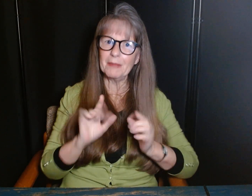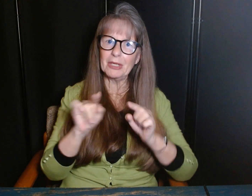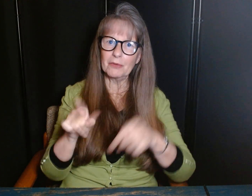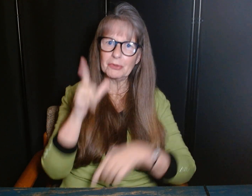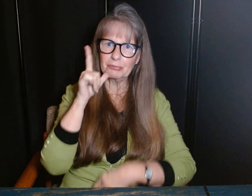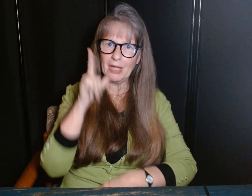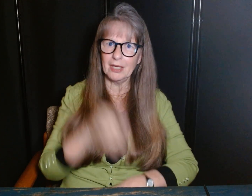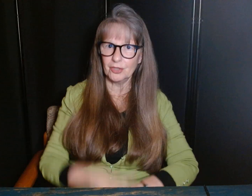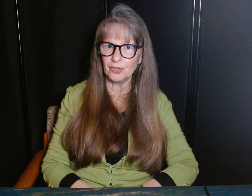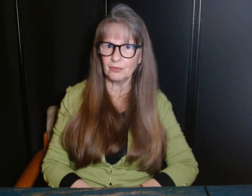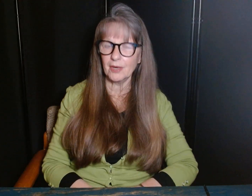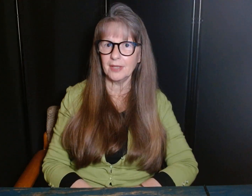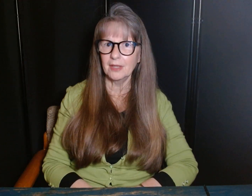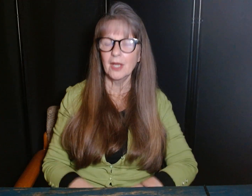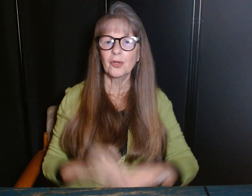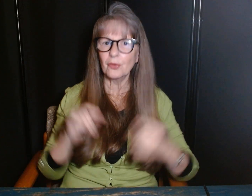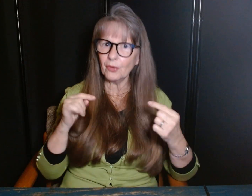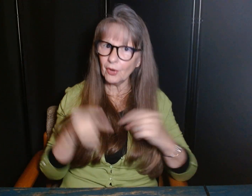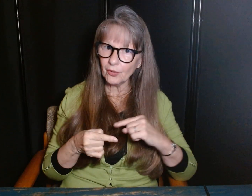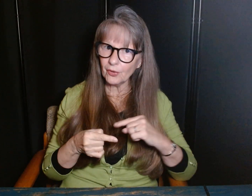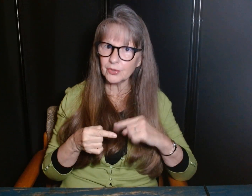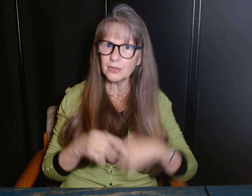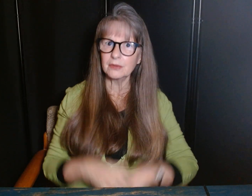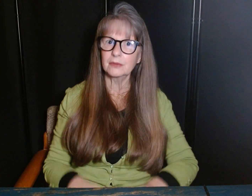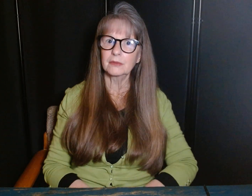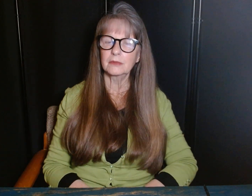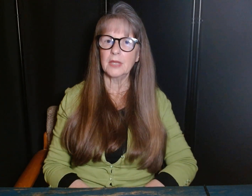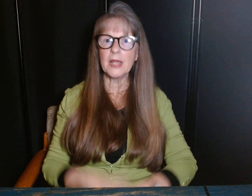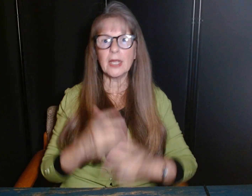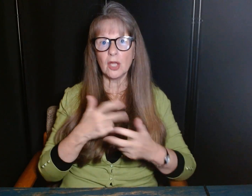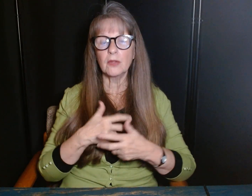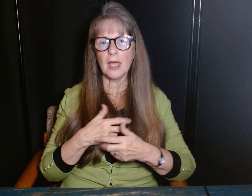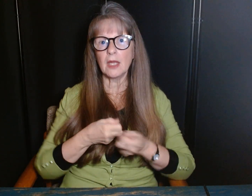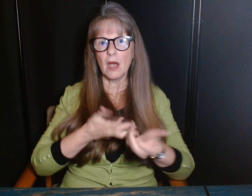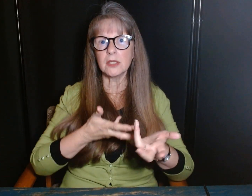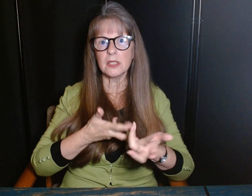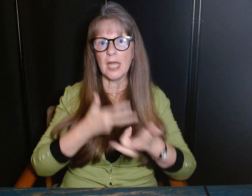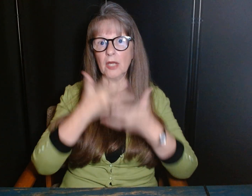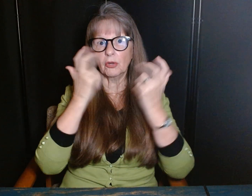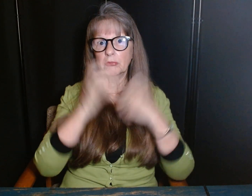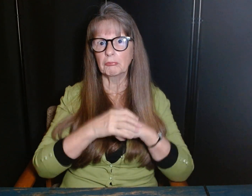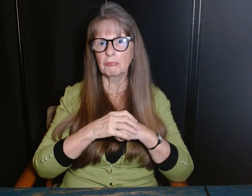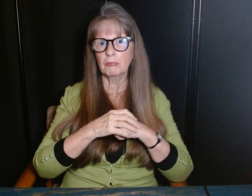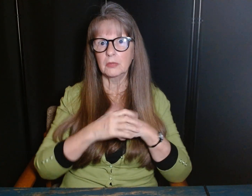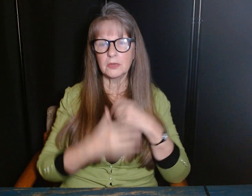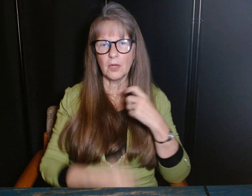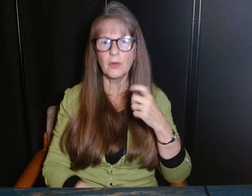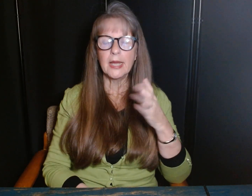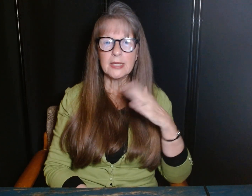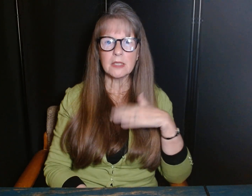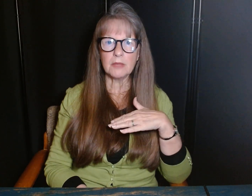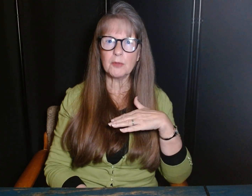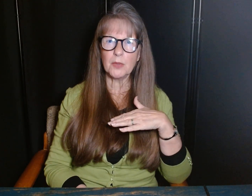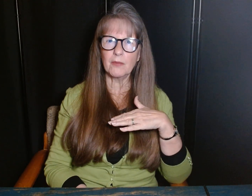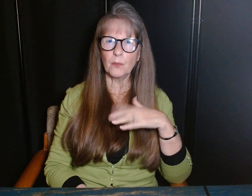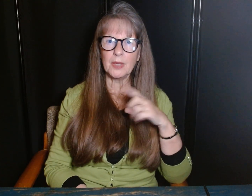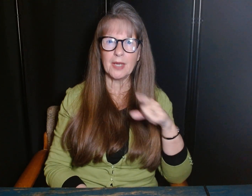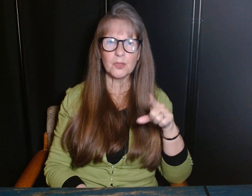go to lunch, right? You're hurt. And that causes anger. So sometimes we don't realize what